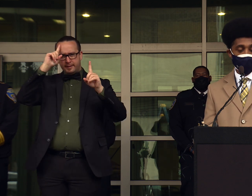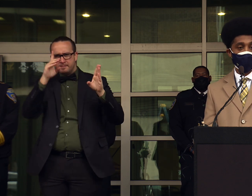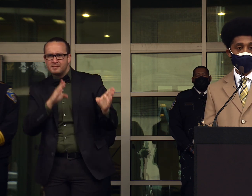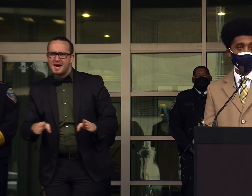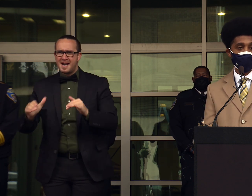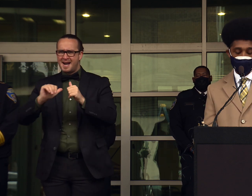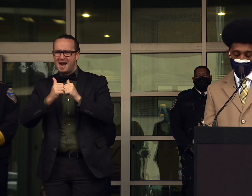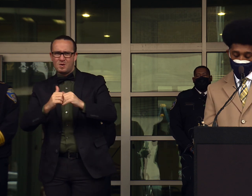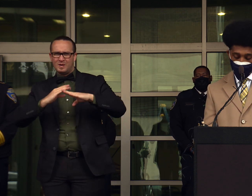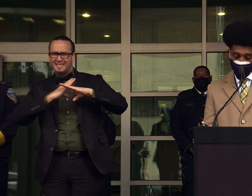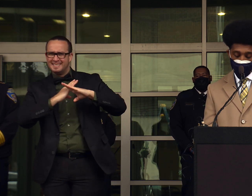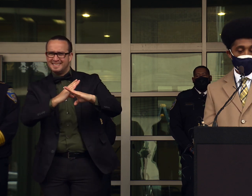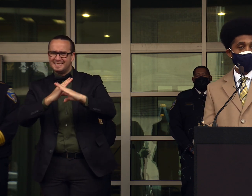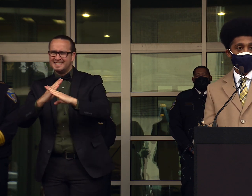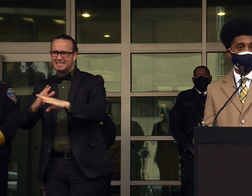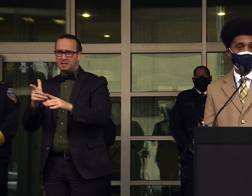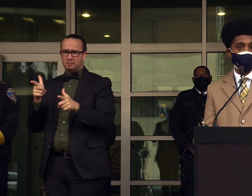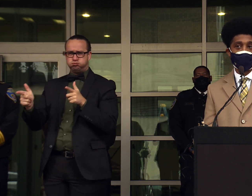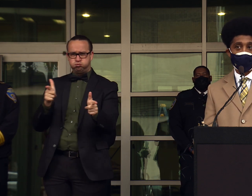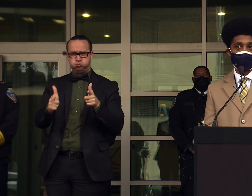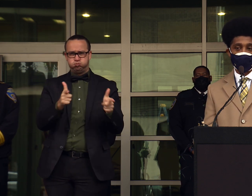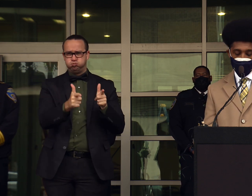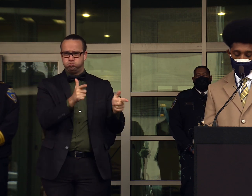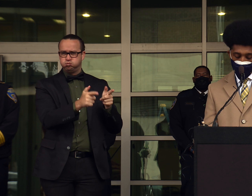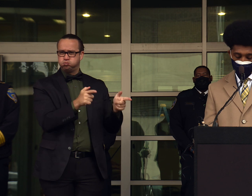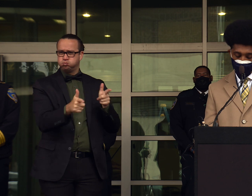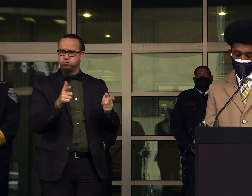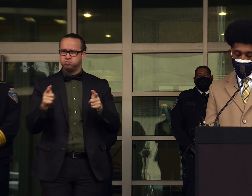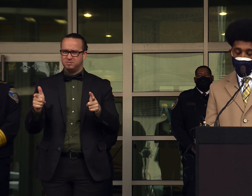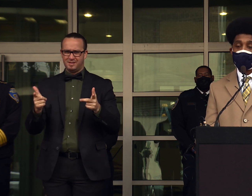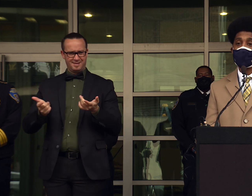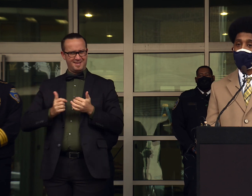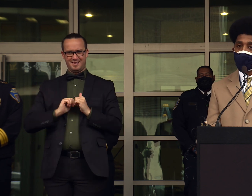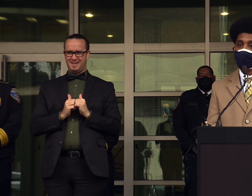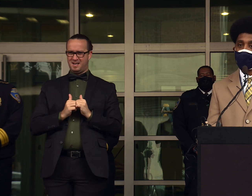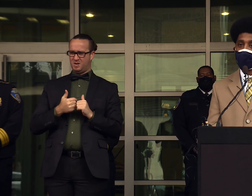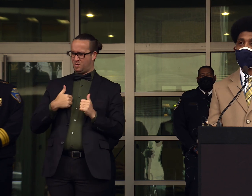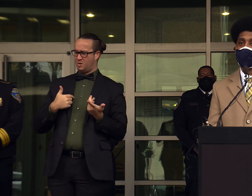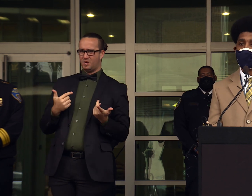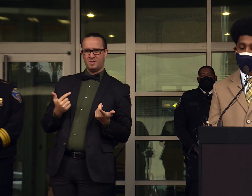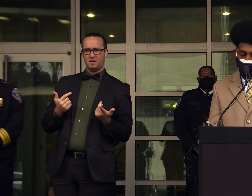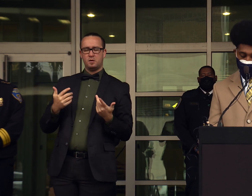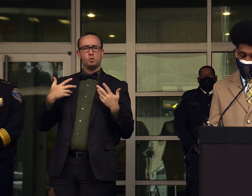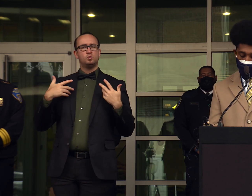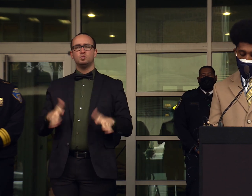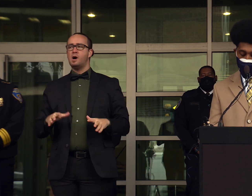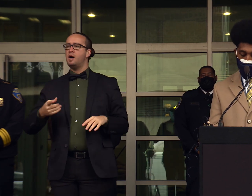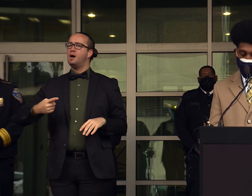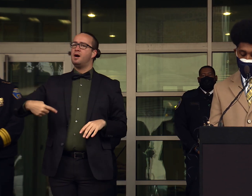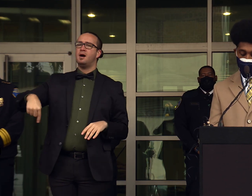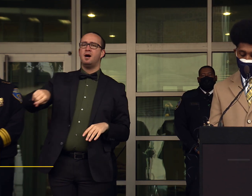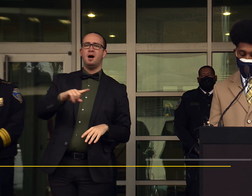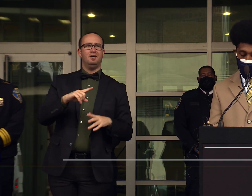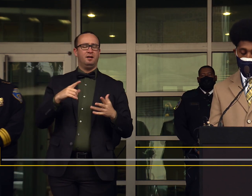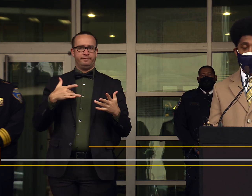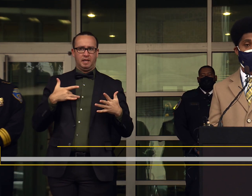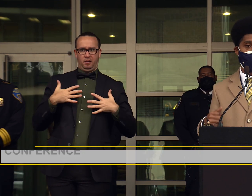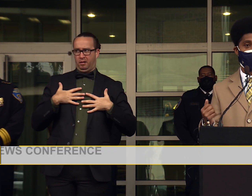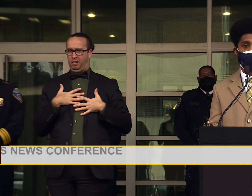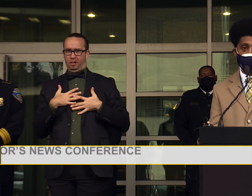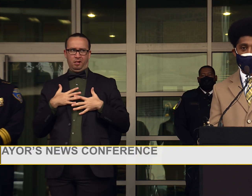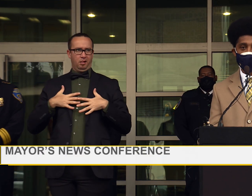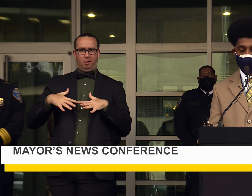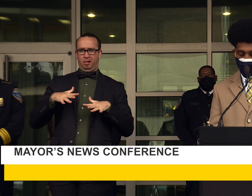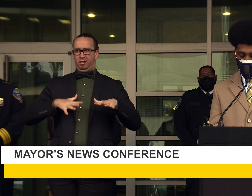or taking advantage of our neighbors should be allowed to feel comfortable. Changing the reality of violence in Baltimore